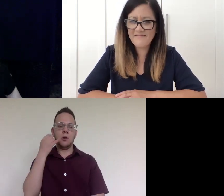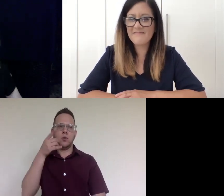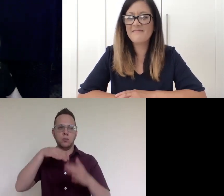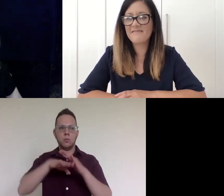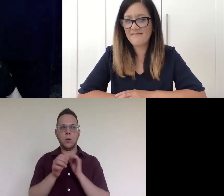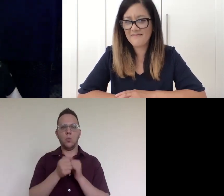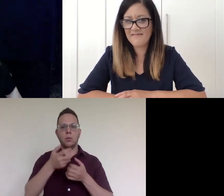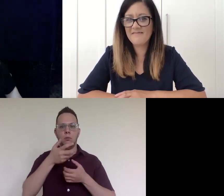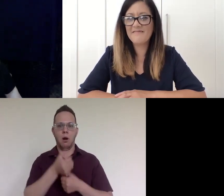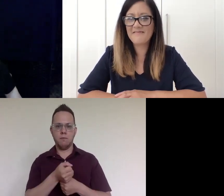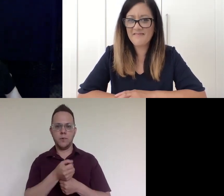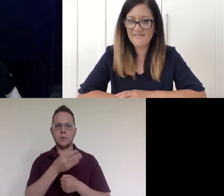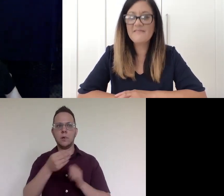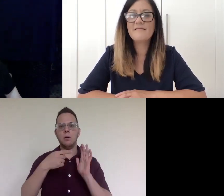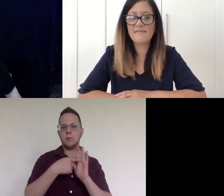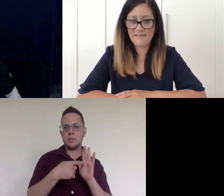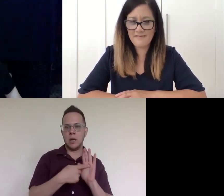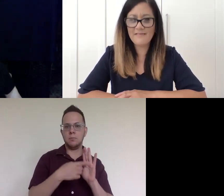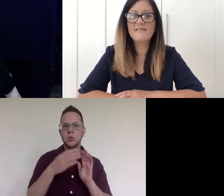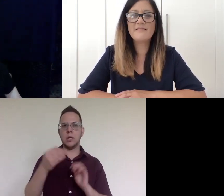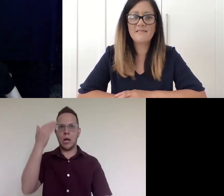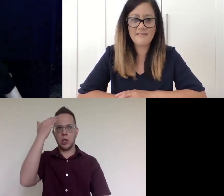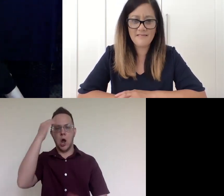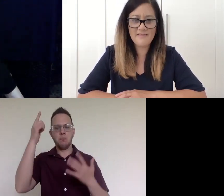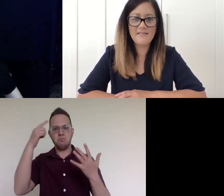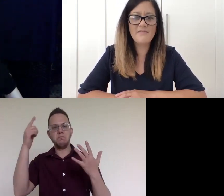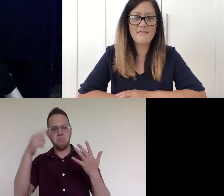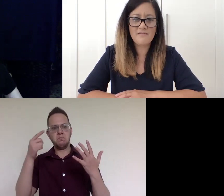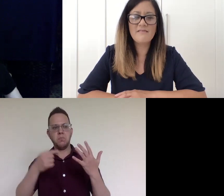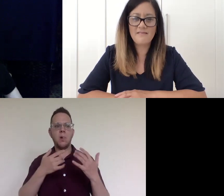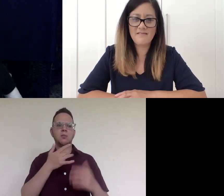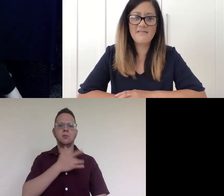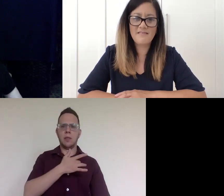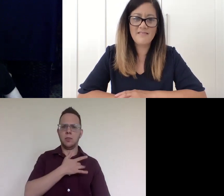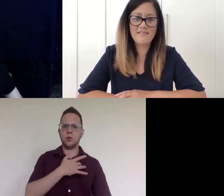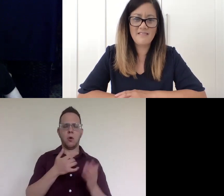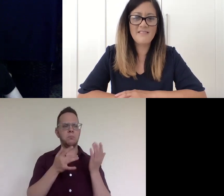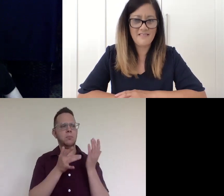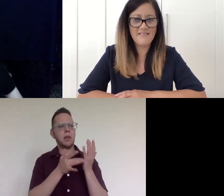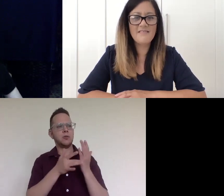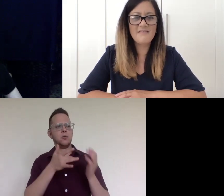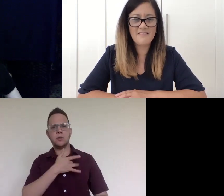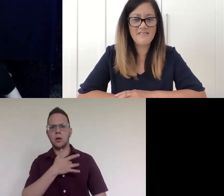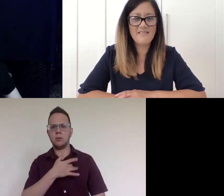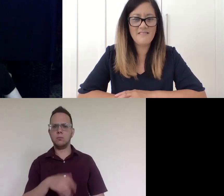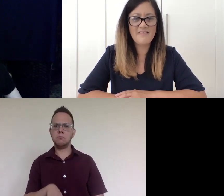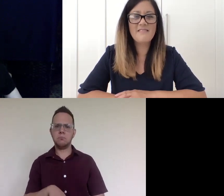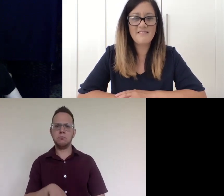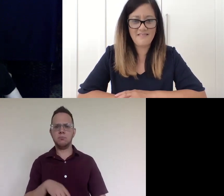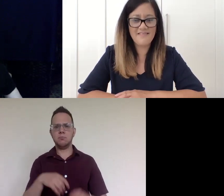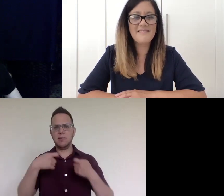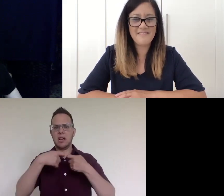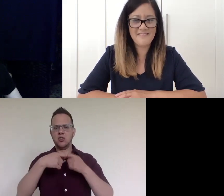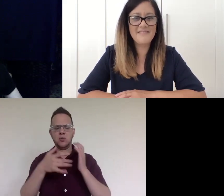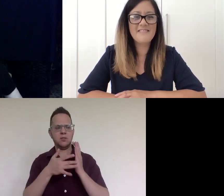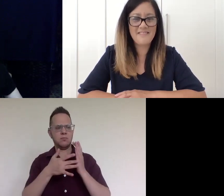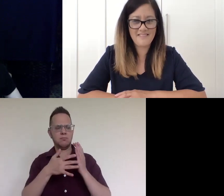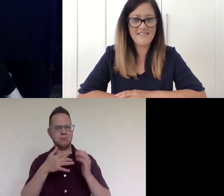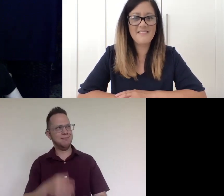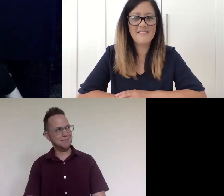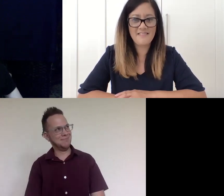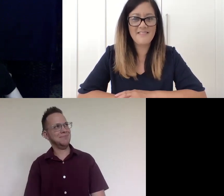how, and how that's going to work. So if you go in with confidence and examples of some great solutions to present